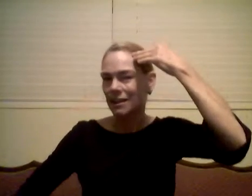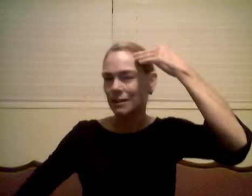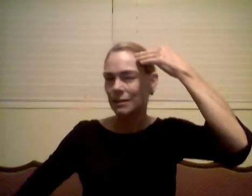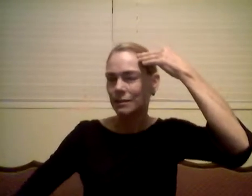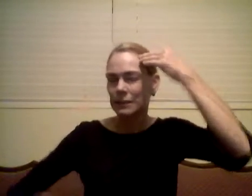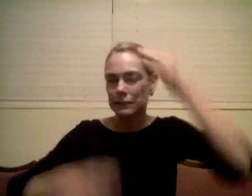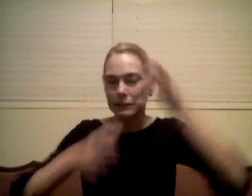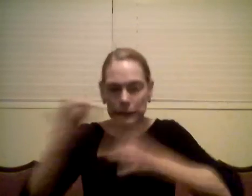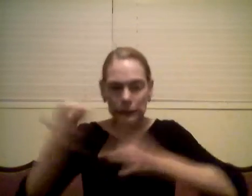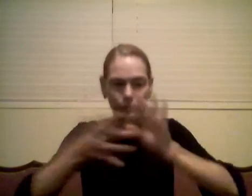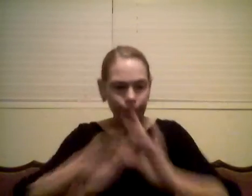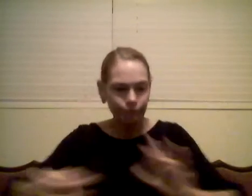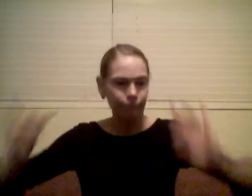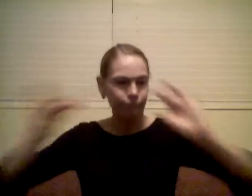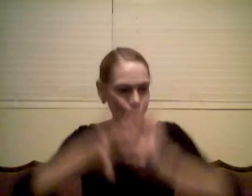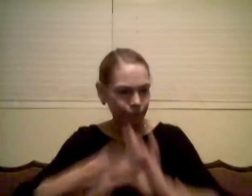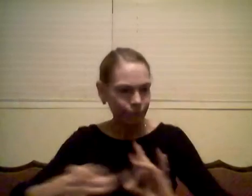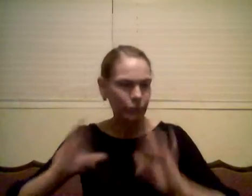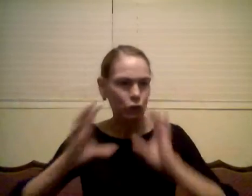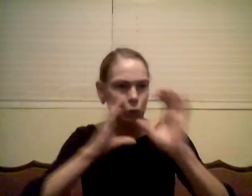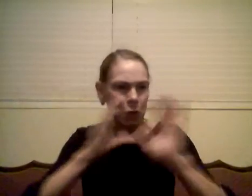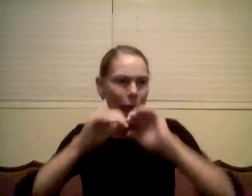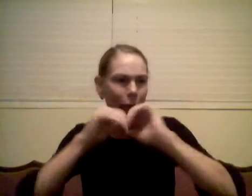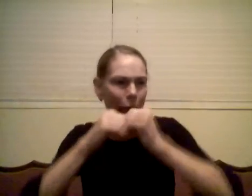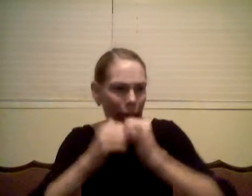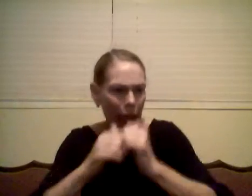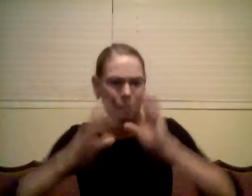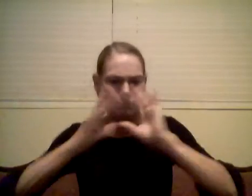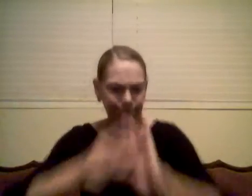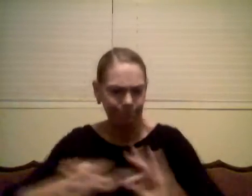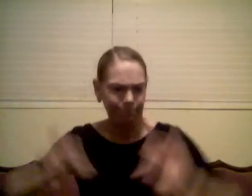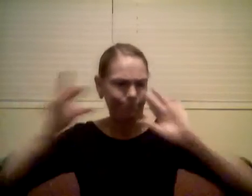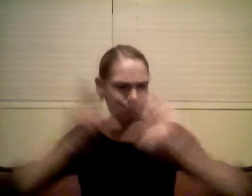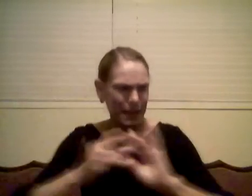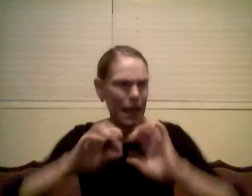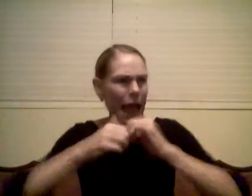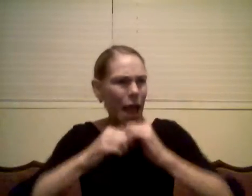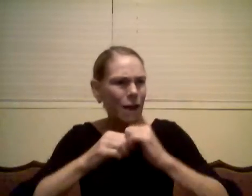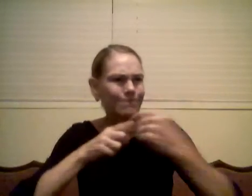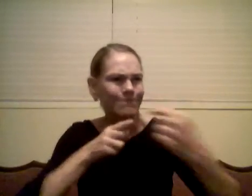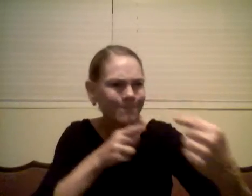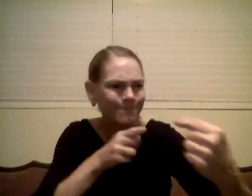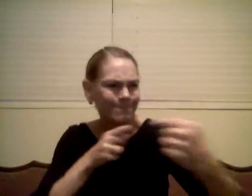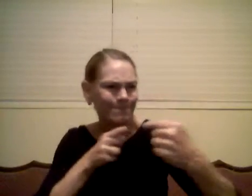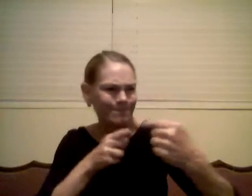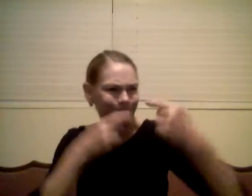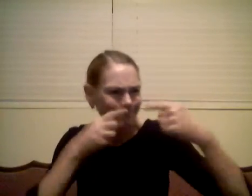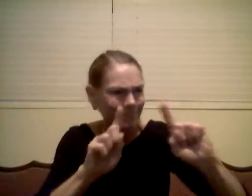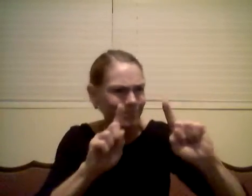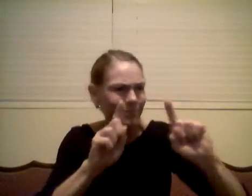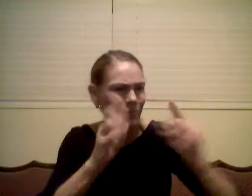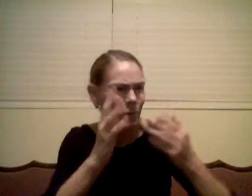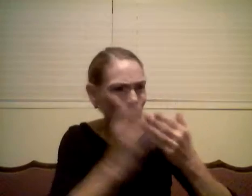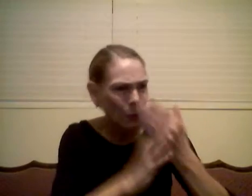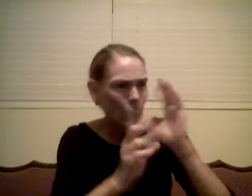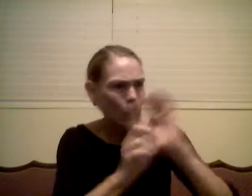your communication effectiveness. Can you tell me about a time when you had to work through cultural differences to achieve something? I might be looking